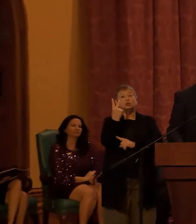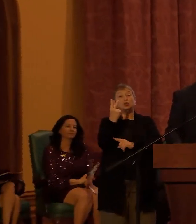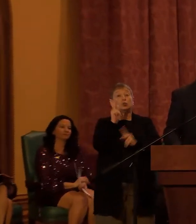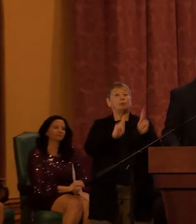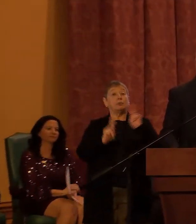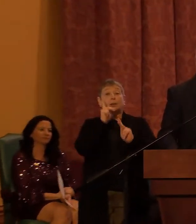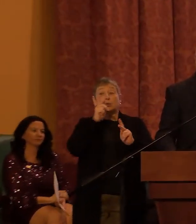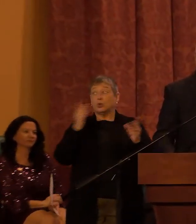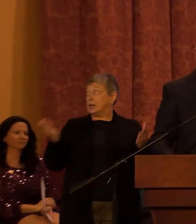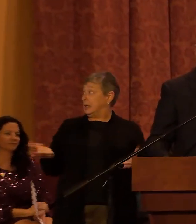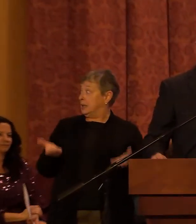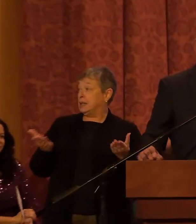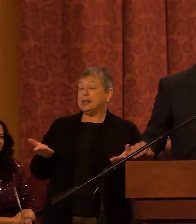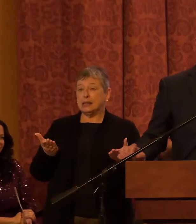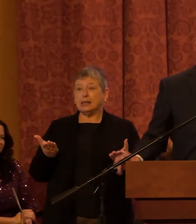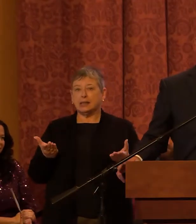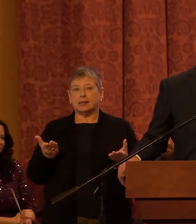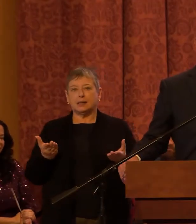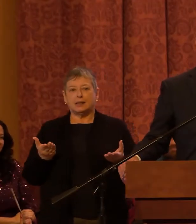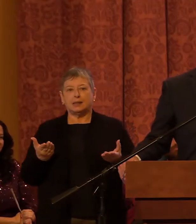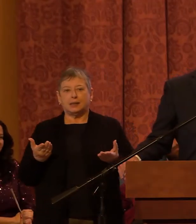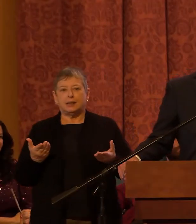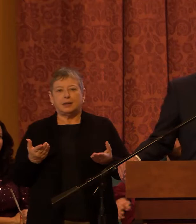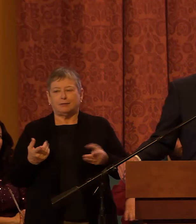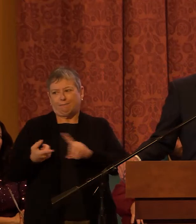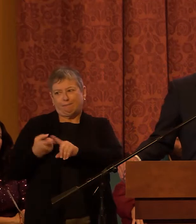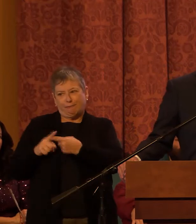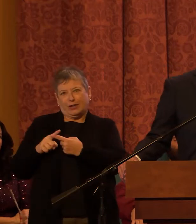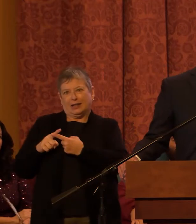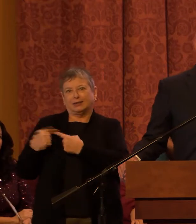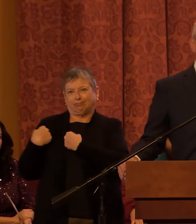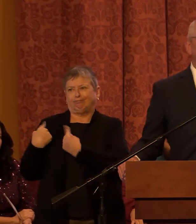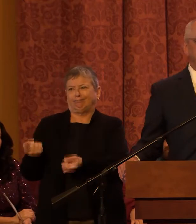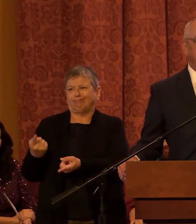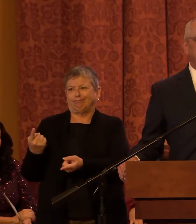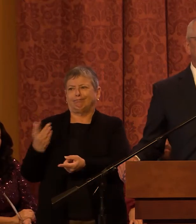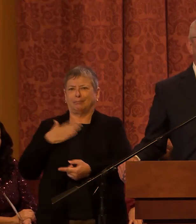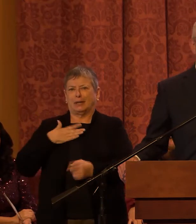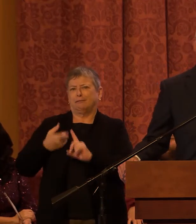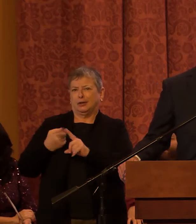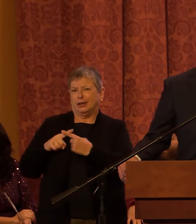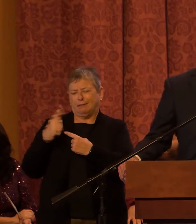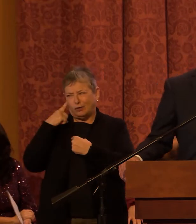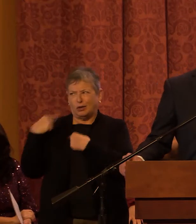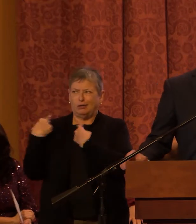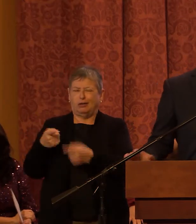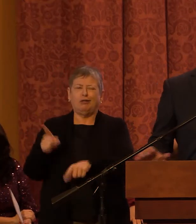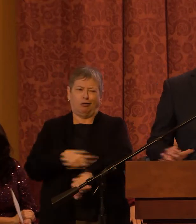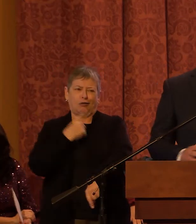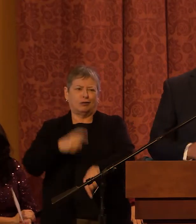individuals here are very dear friends of mine and have been for a long time. And they've had a great